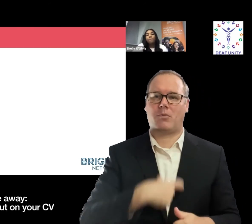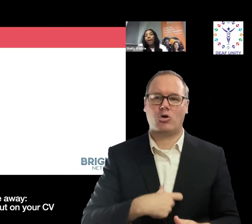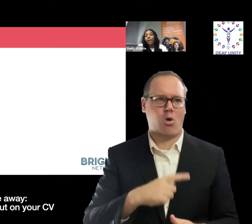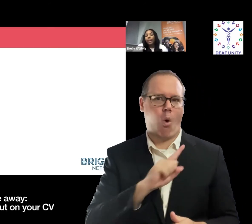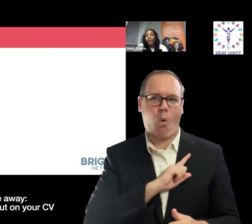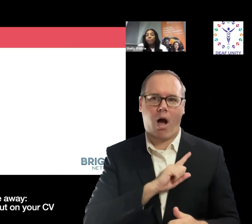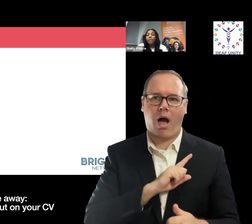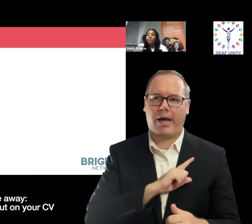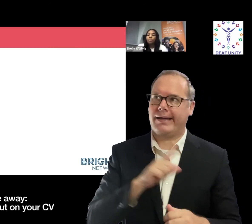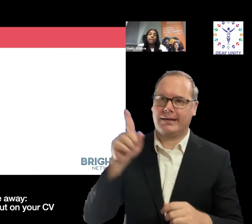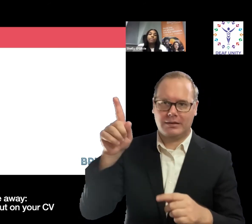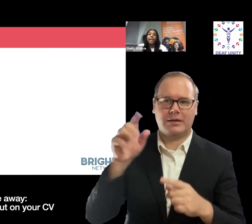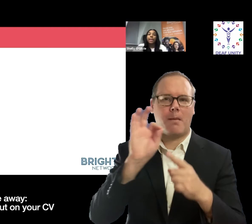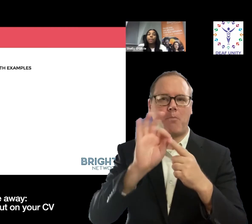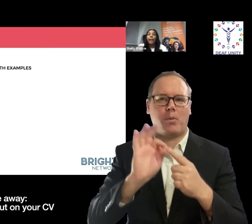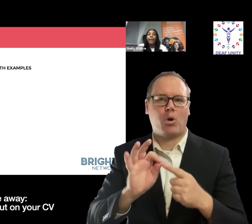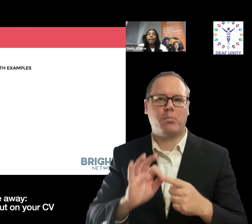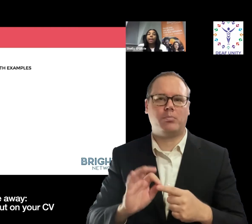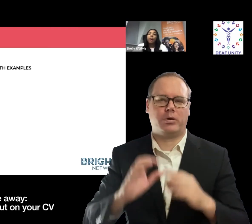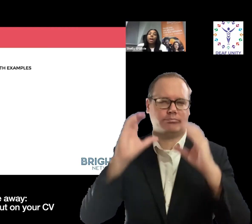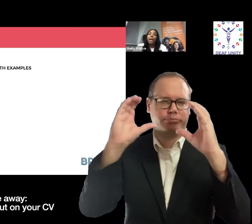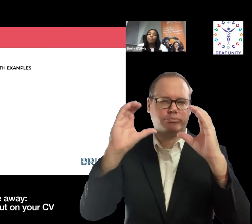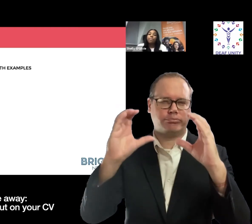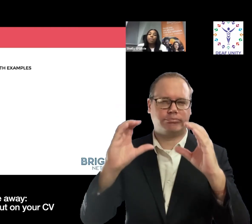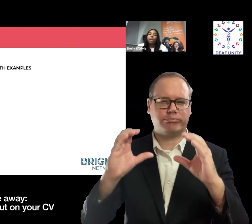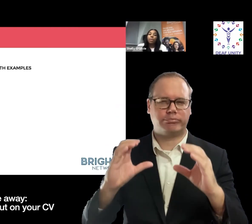So finally, my top tips to take away.